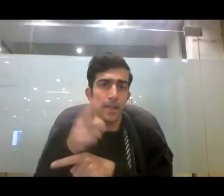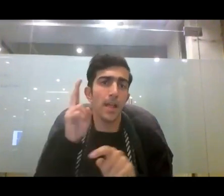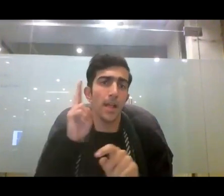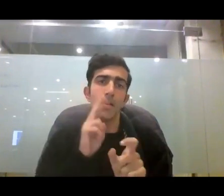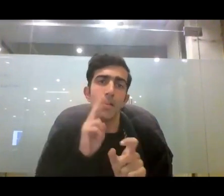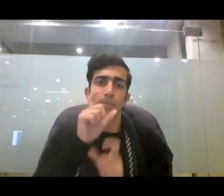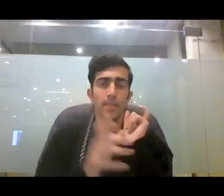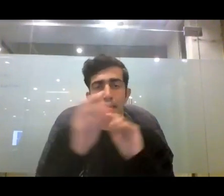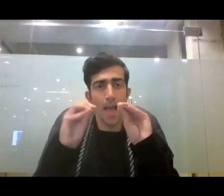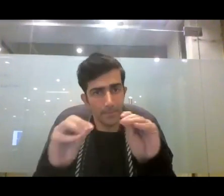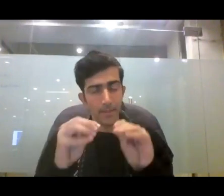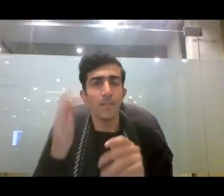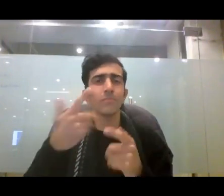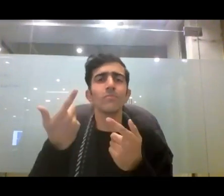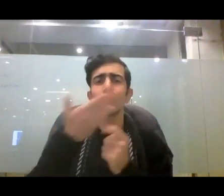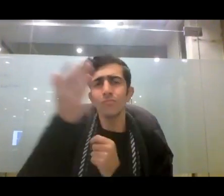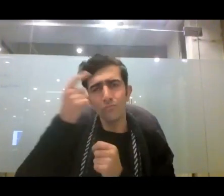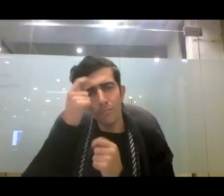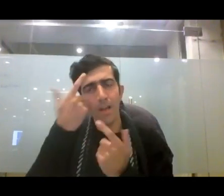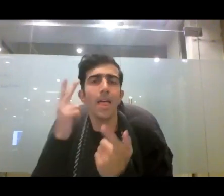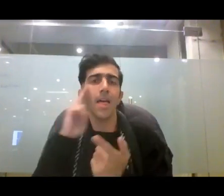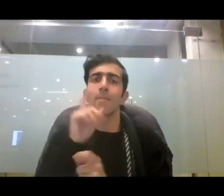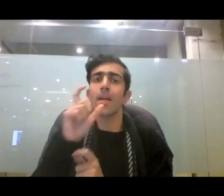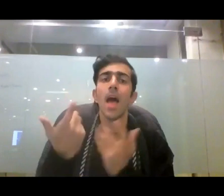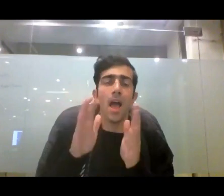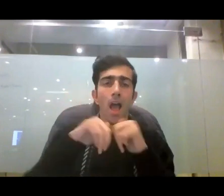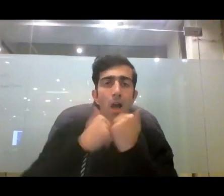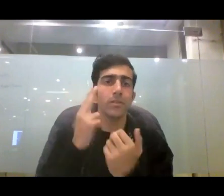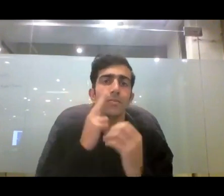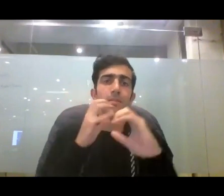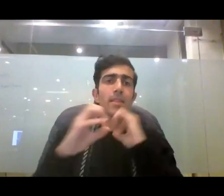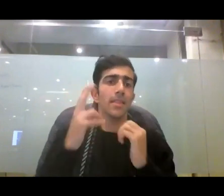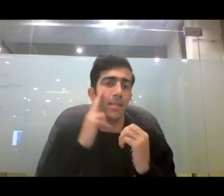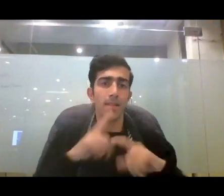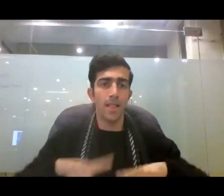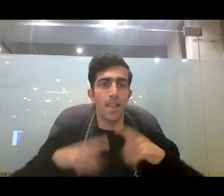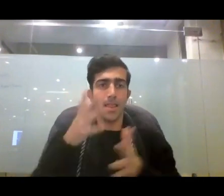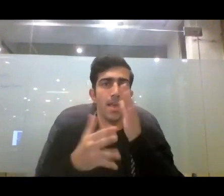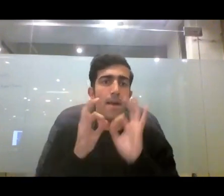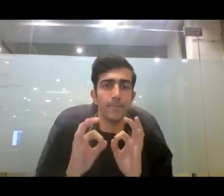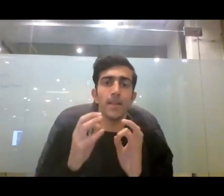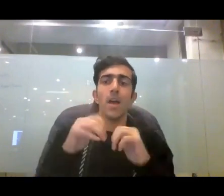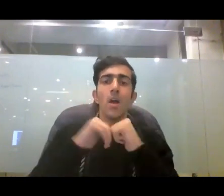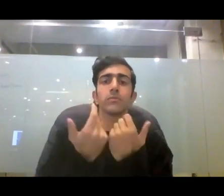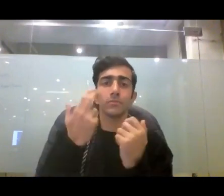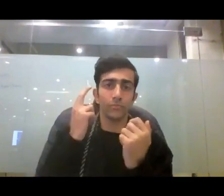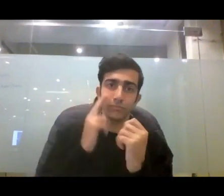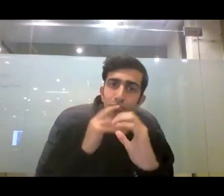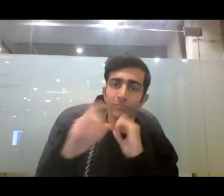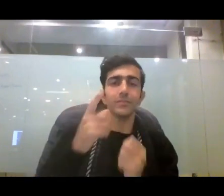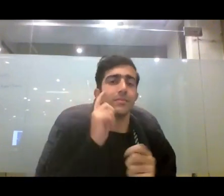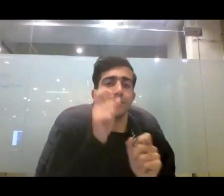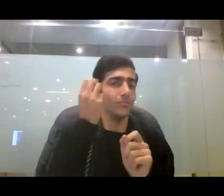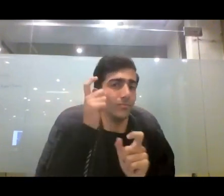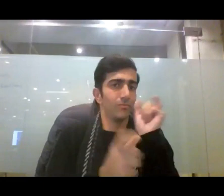that people with special needs or deaf people can also make their life better uh, by using the